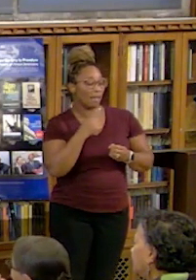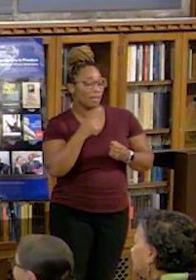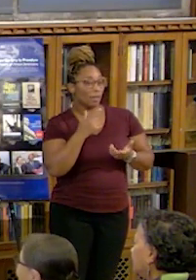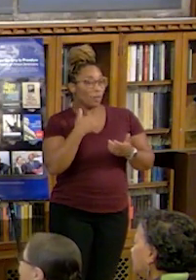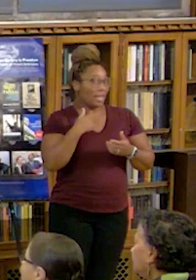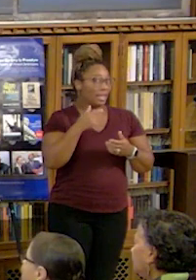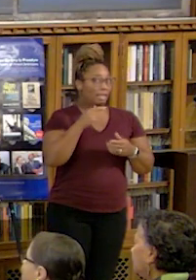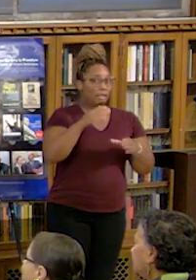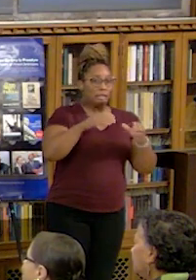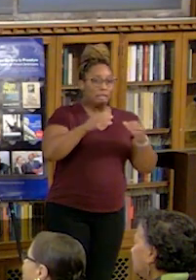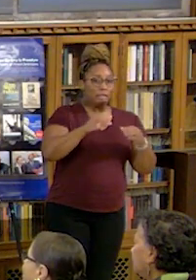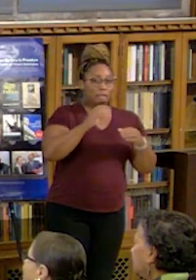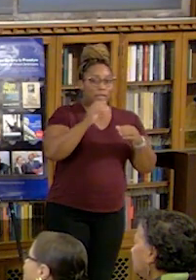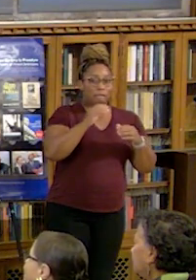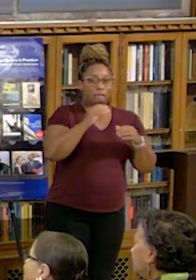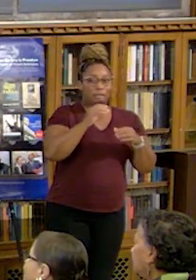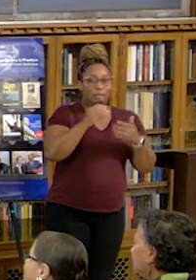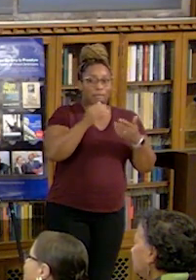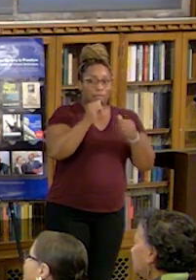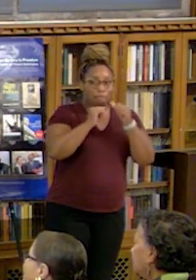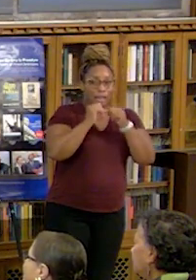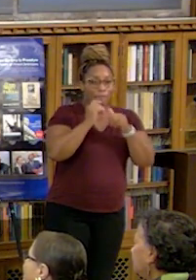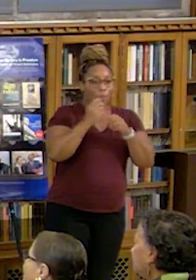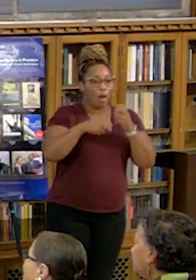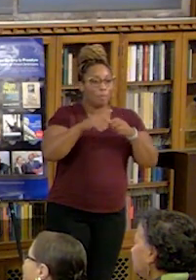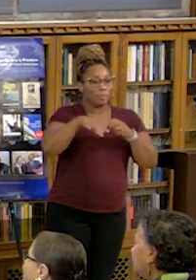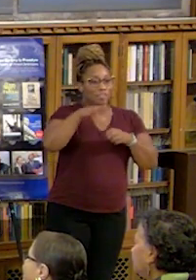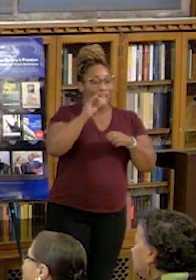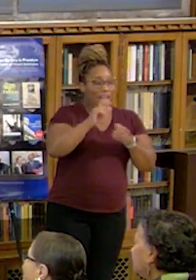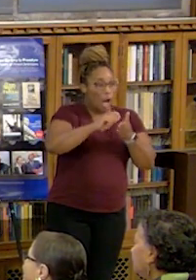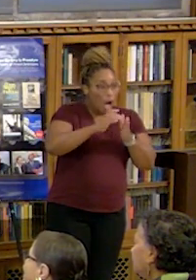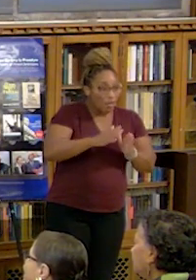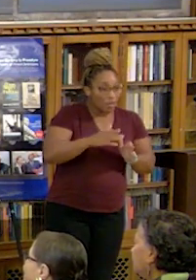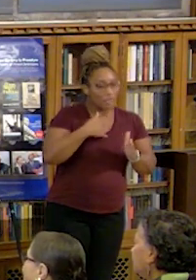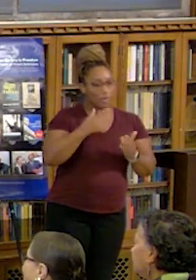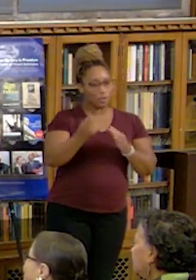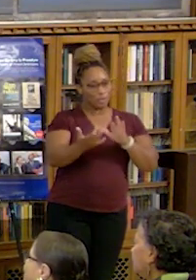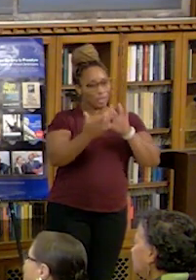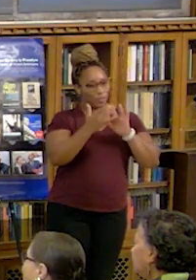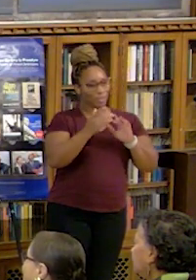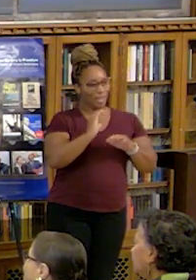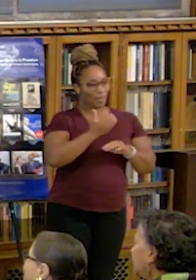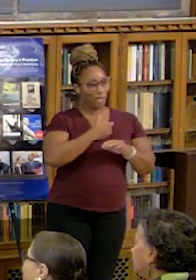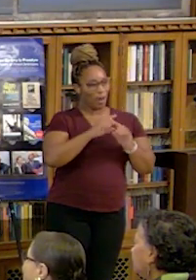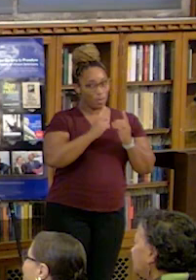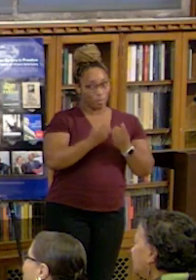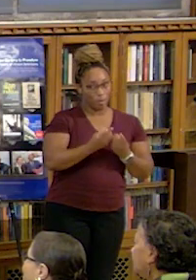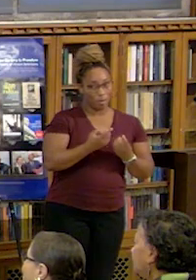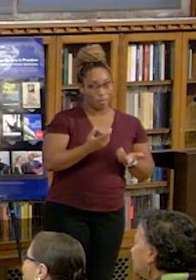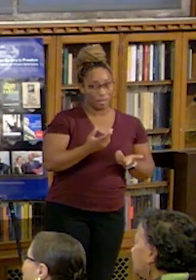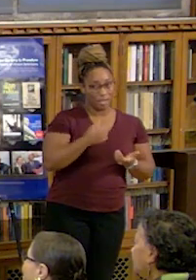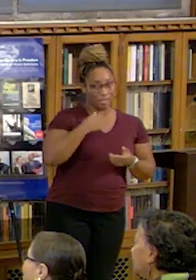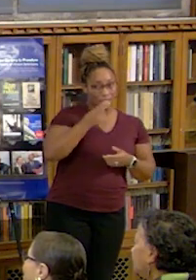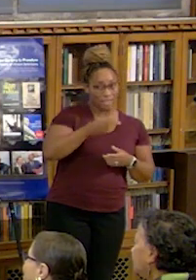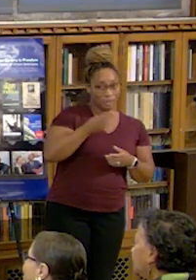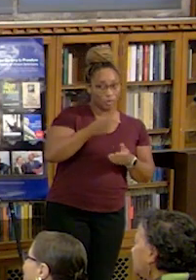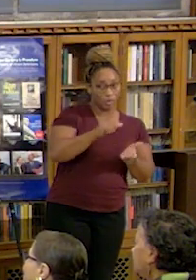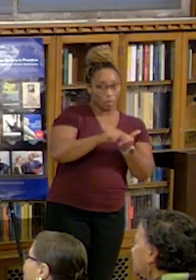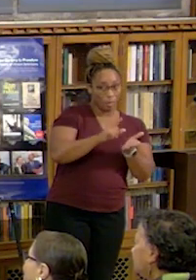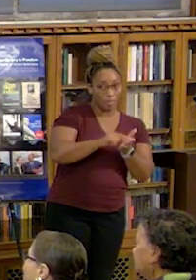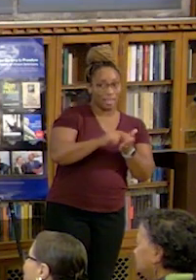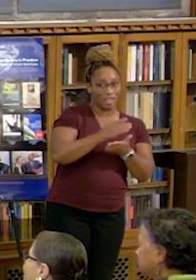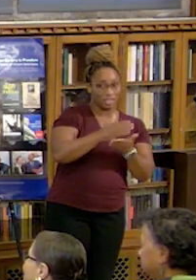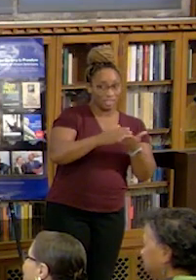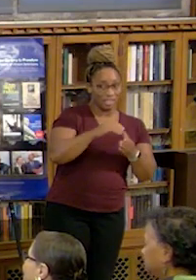authors so the academy needs to reach out to our department so it is the historical um publication